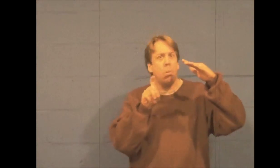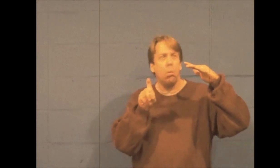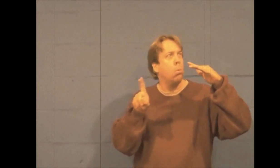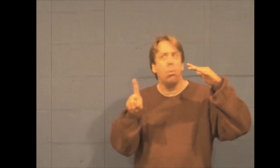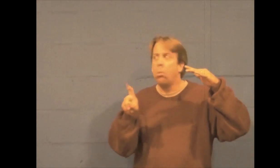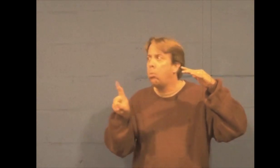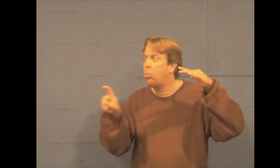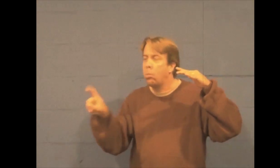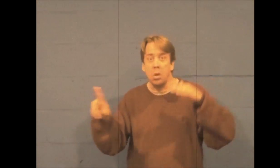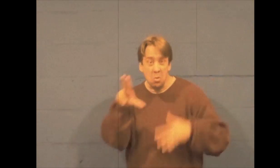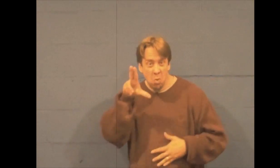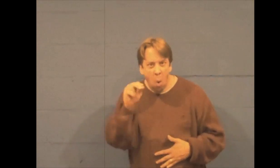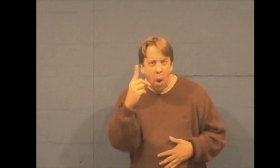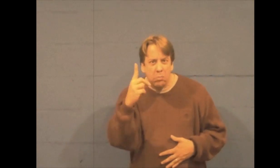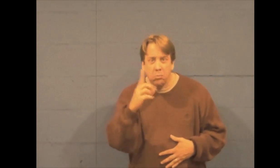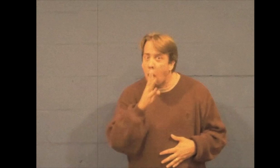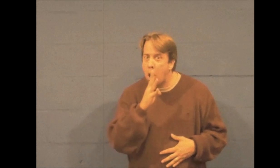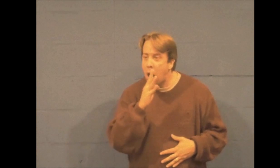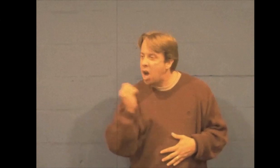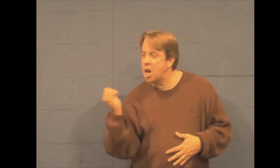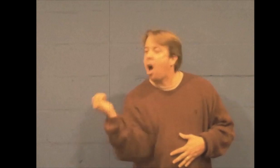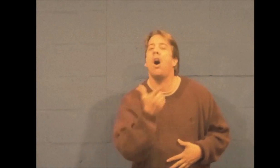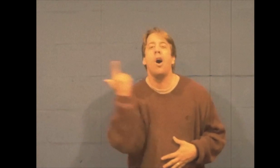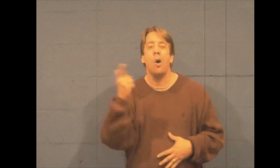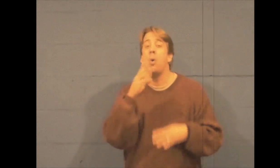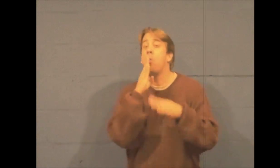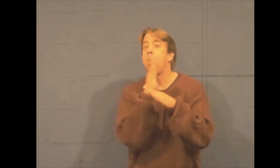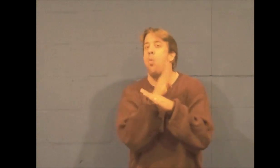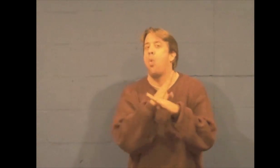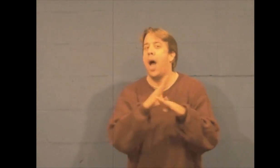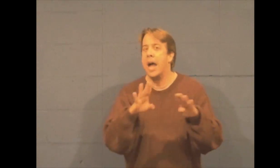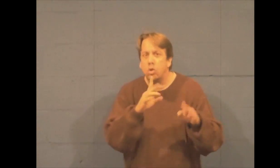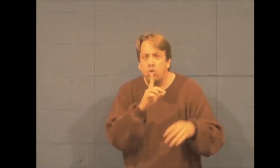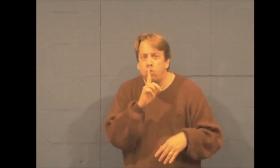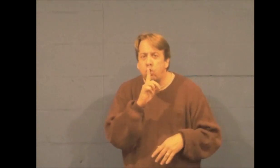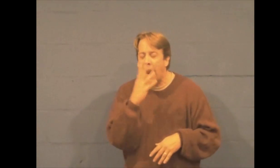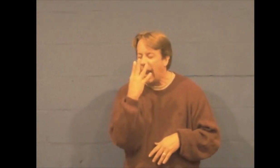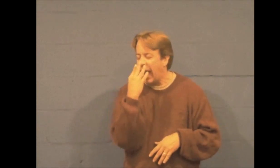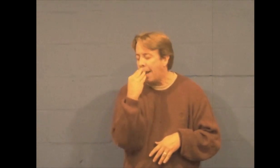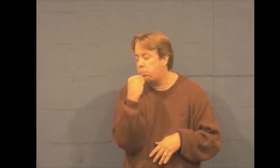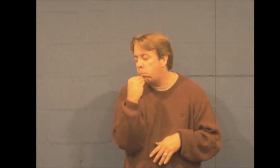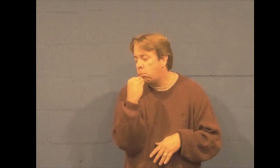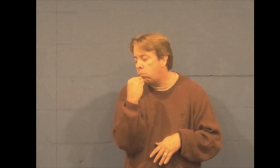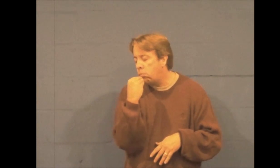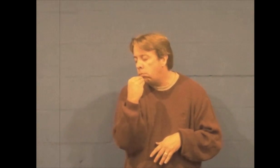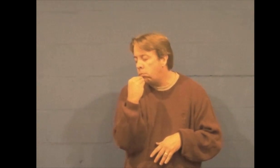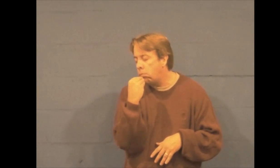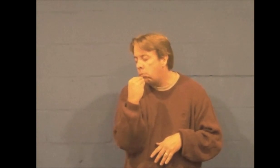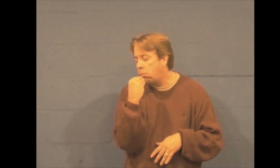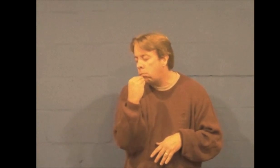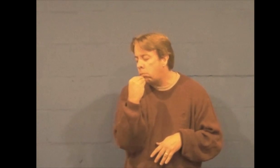talking. No one was talking. Everyone was quiet and